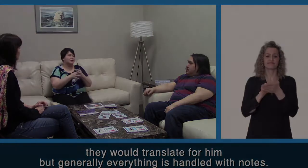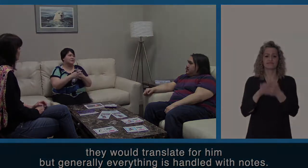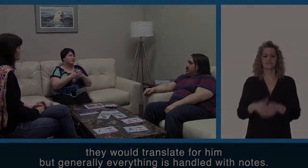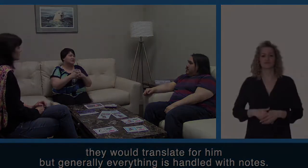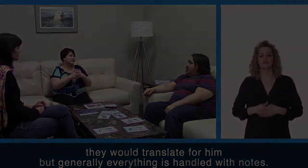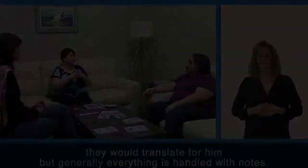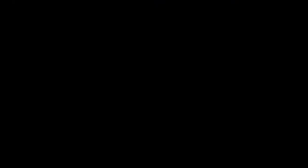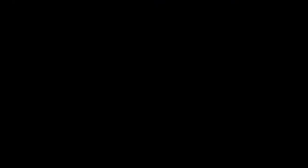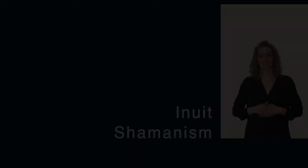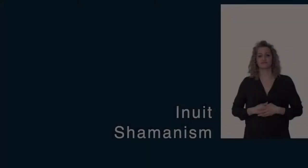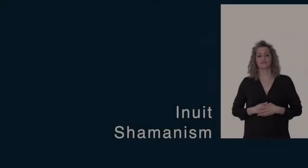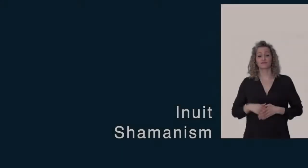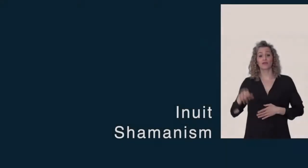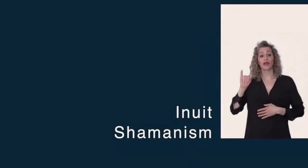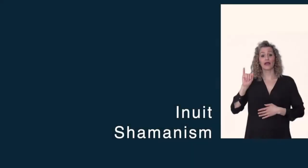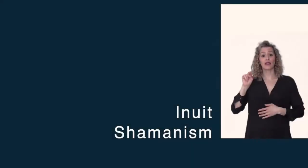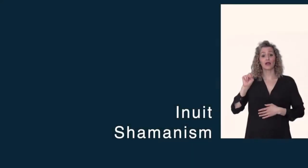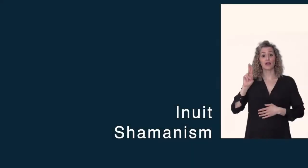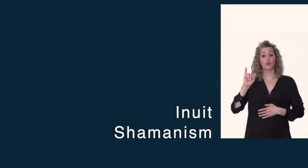by notes.